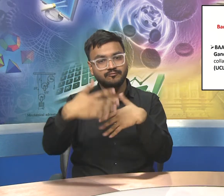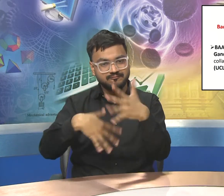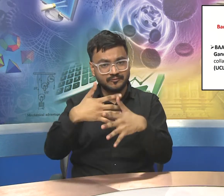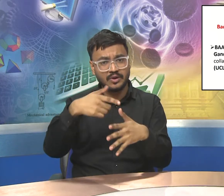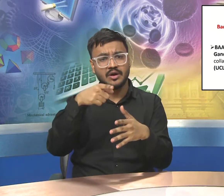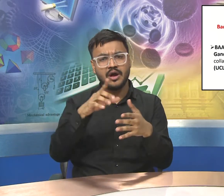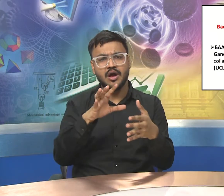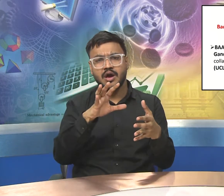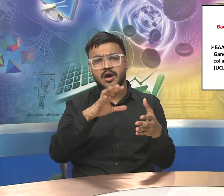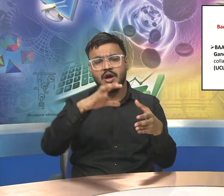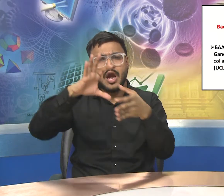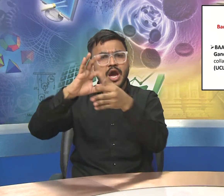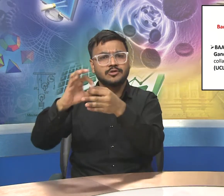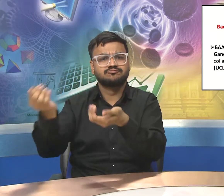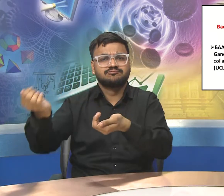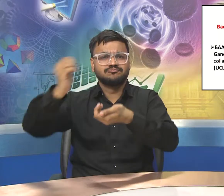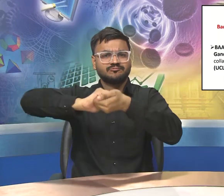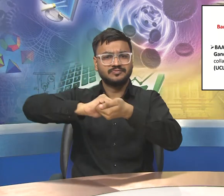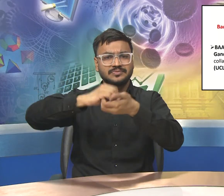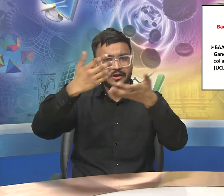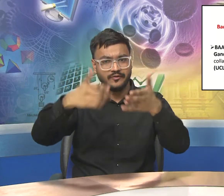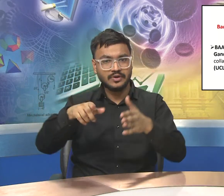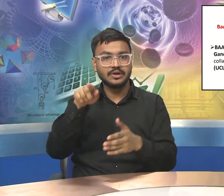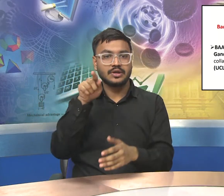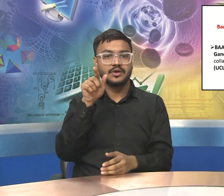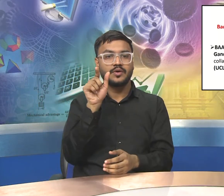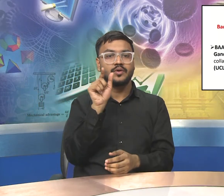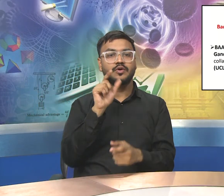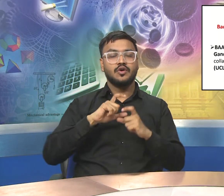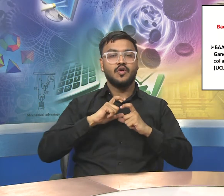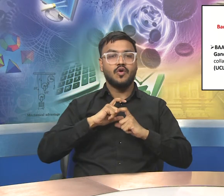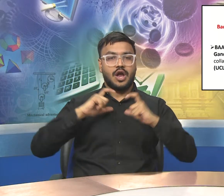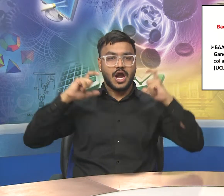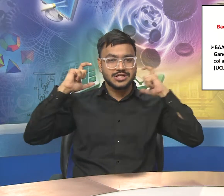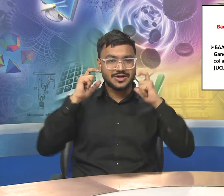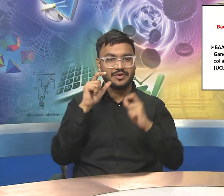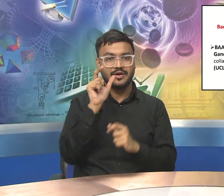in collaboration with the University of